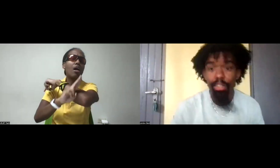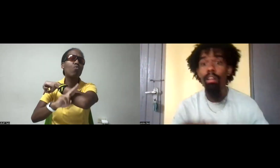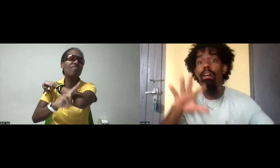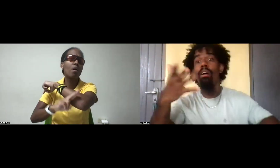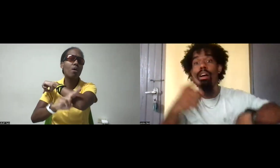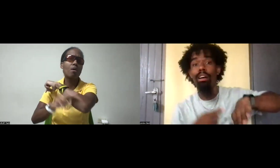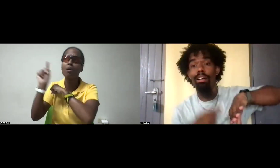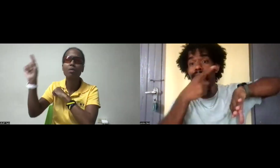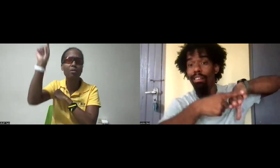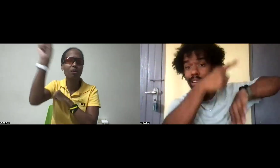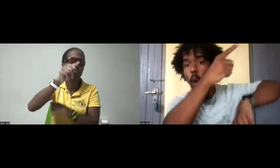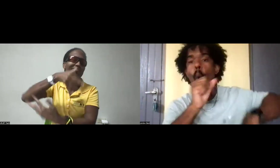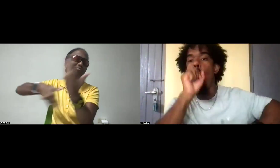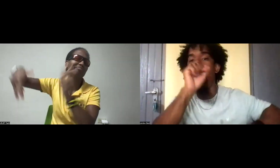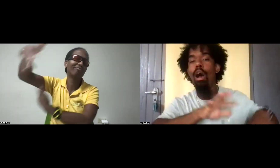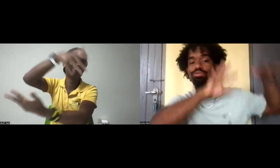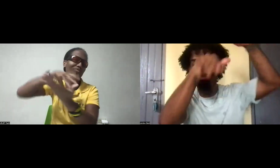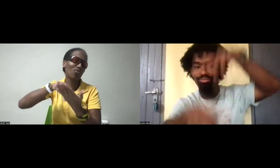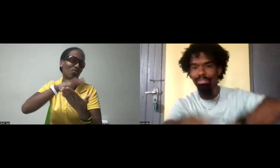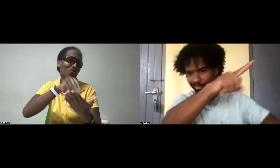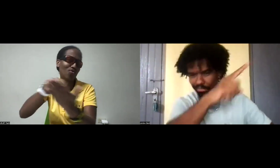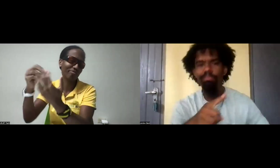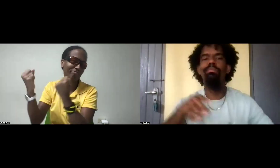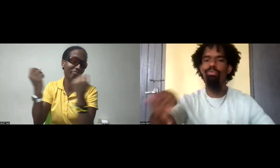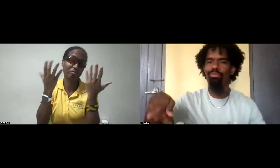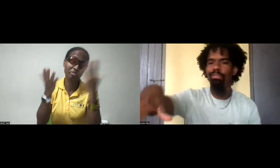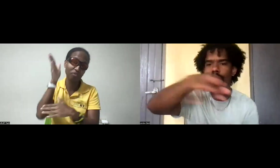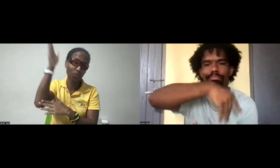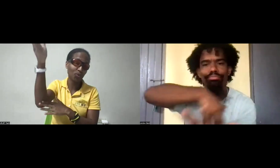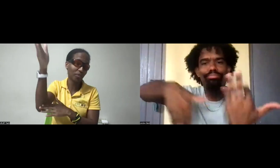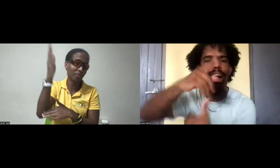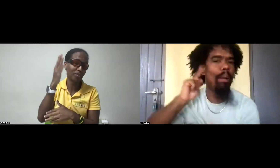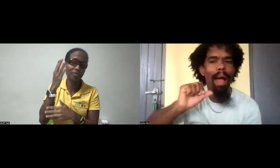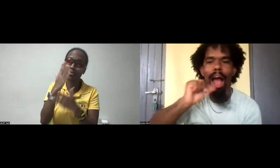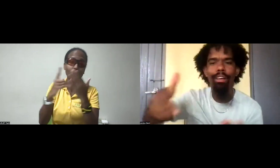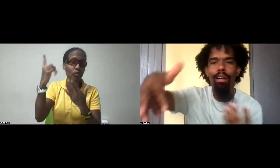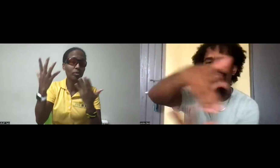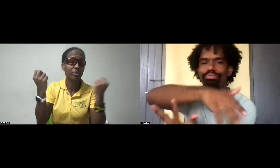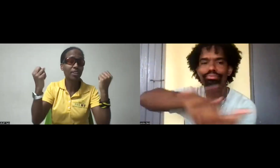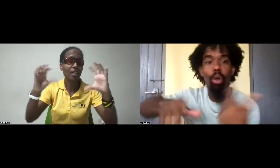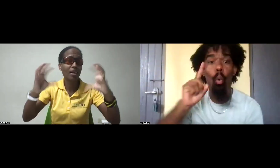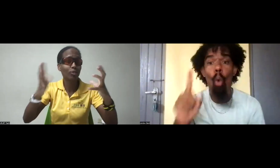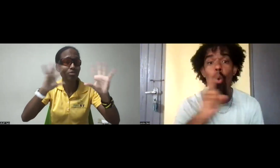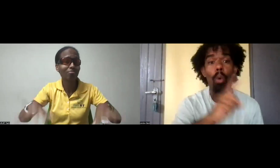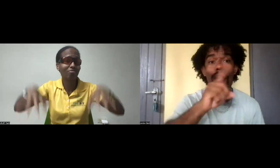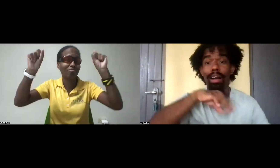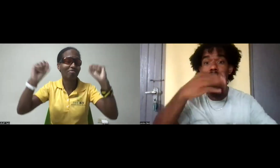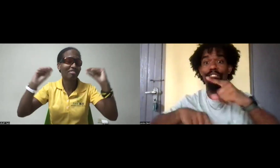St. Anne, Hanover. These places in the future, maybe we can have